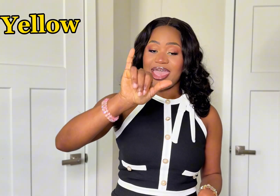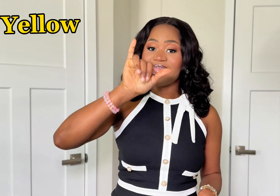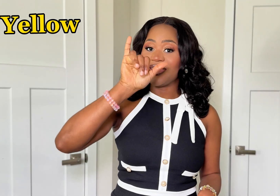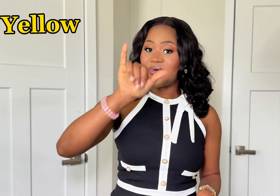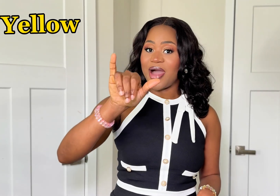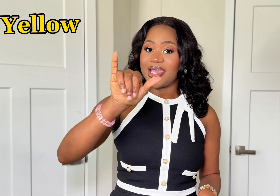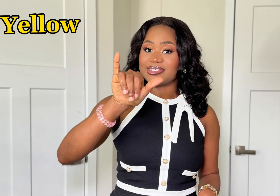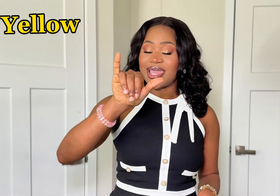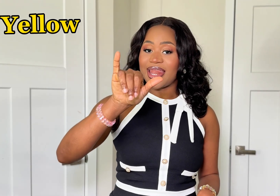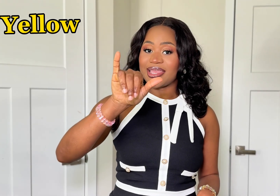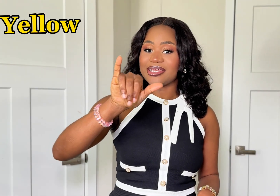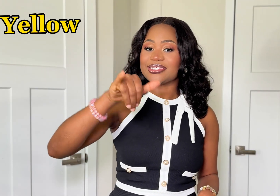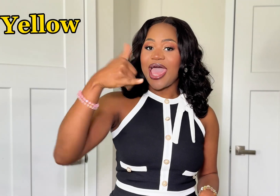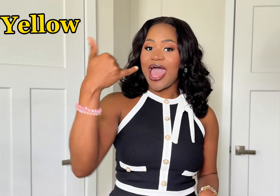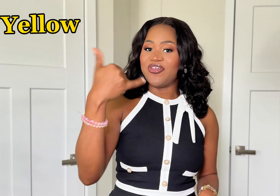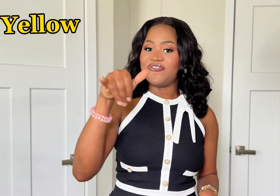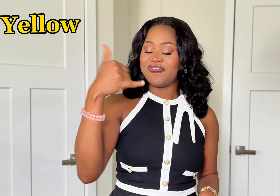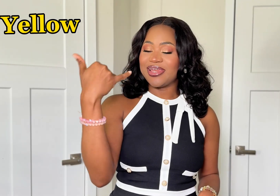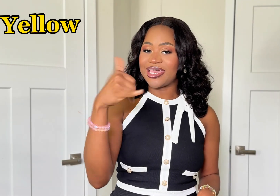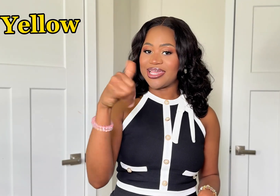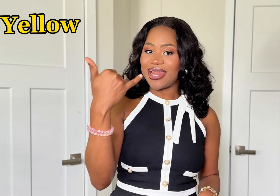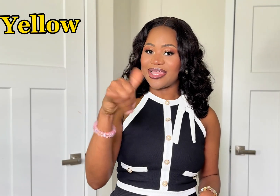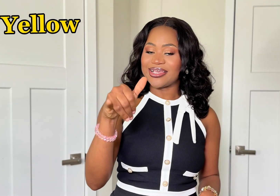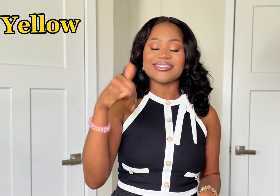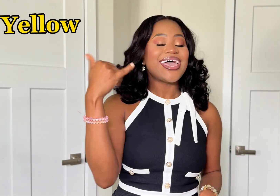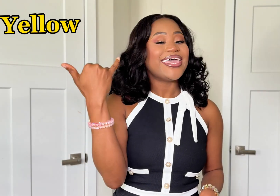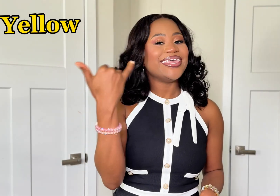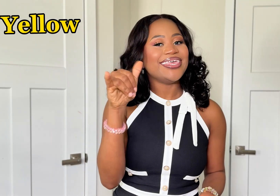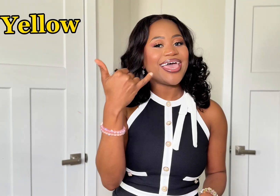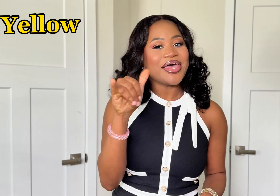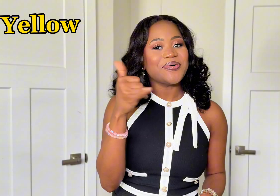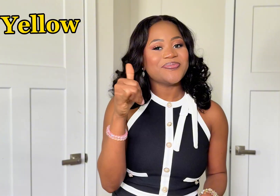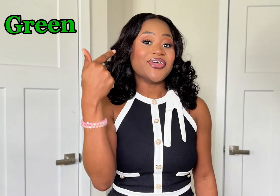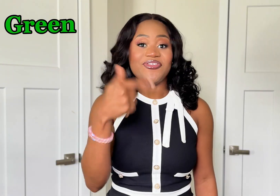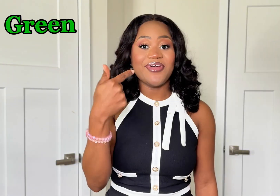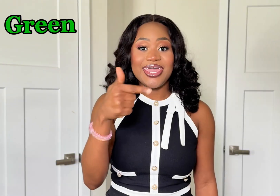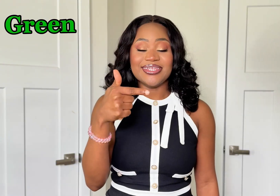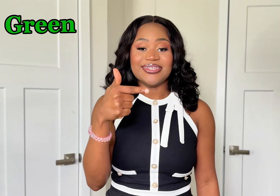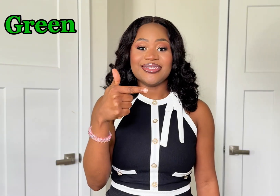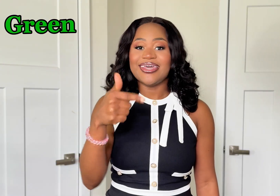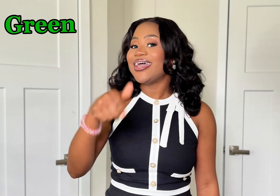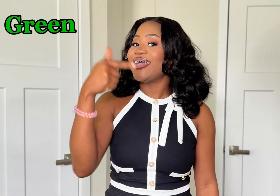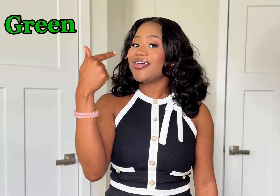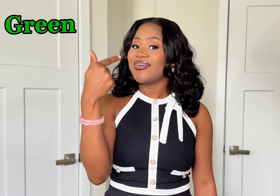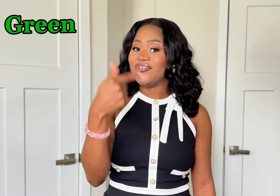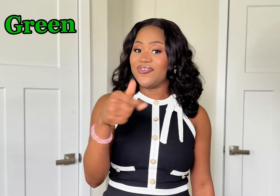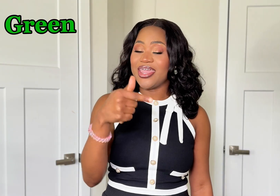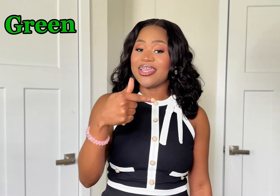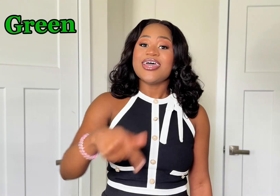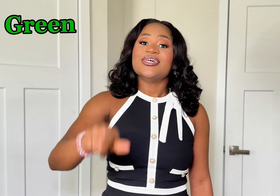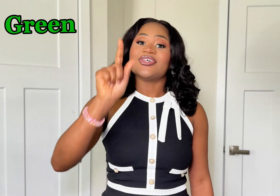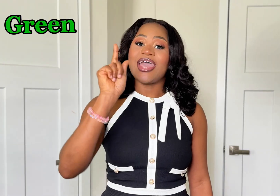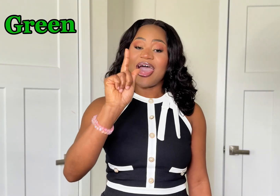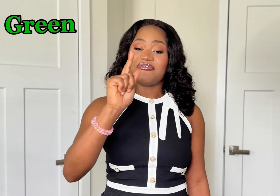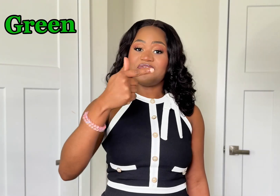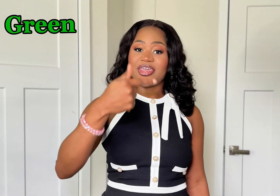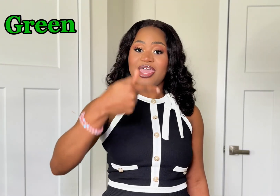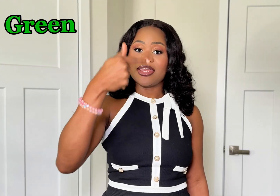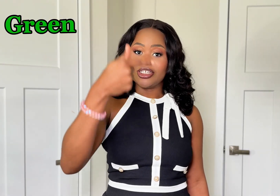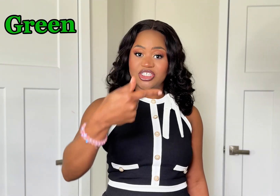in a Y sign like this and you flick it like this. Yellow. Green. Green. So you have your finger in the G